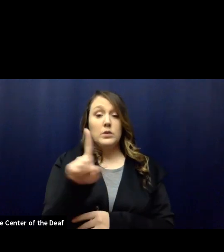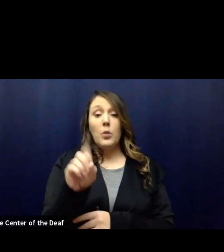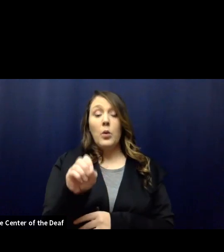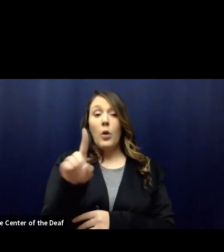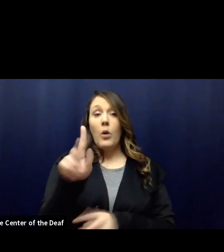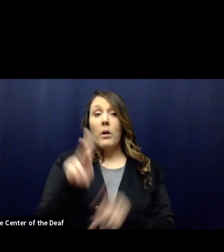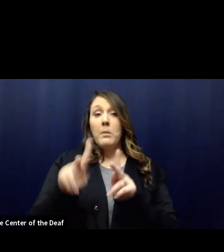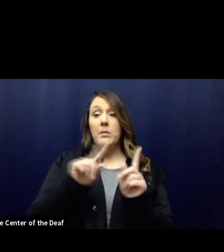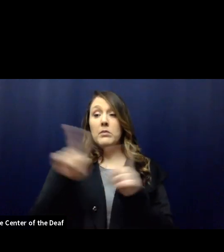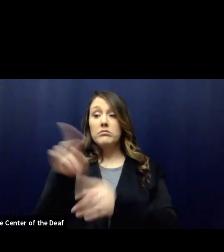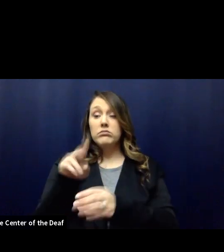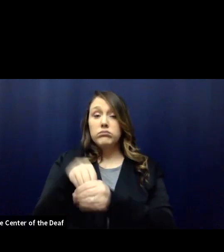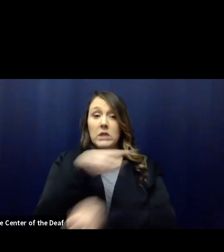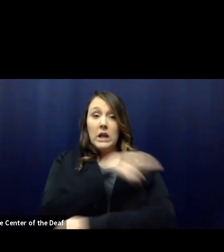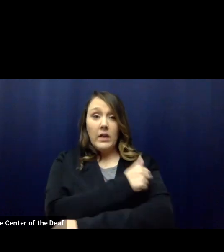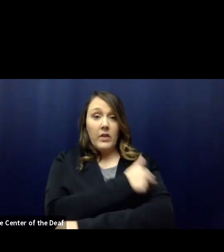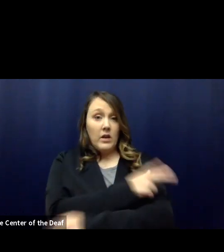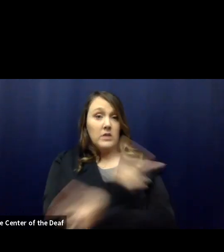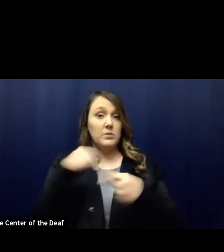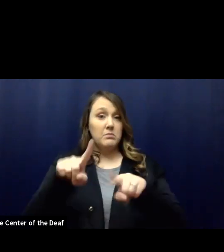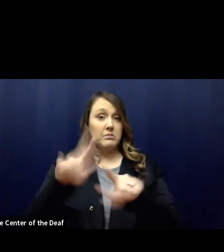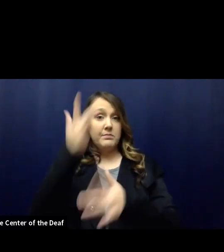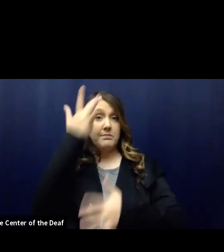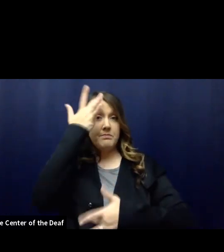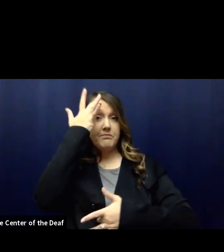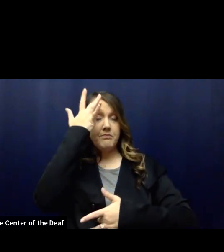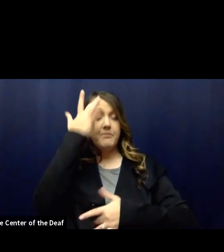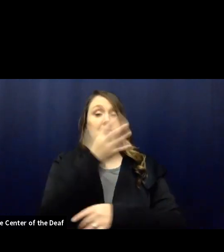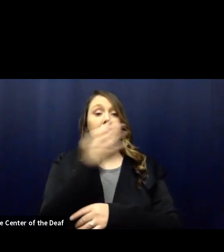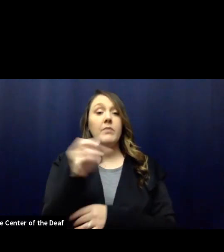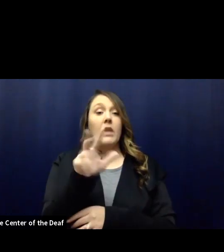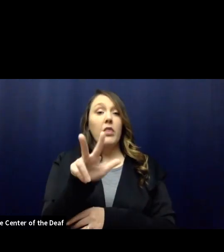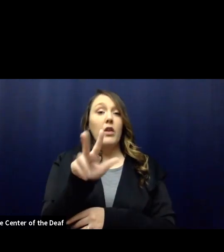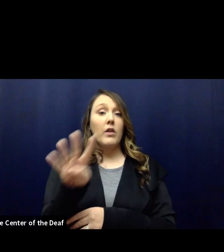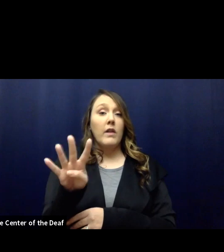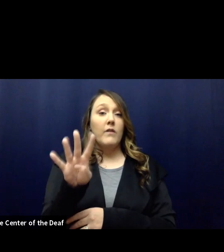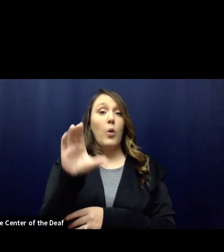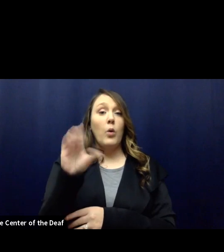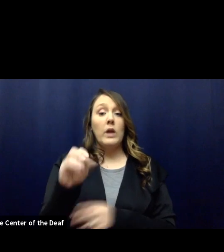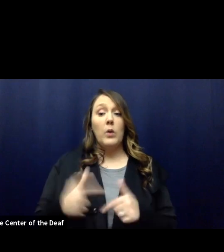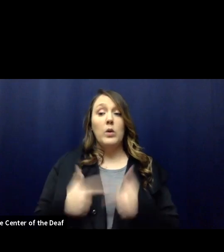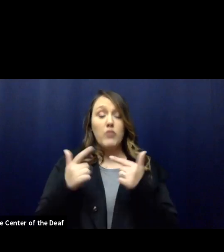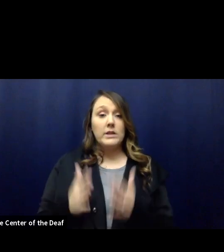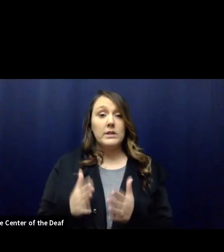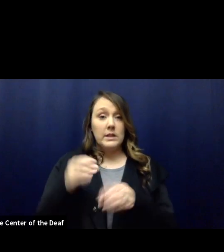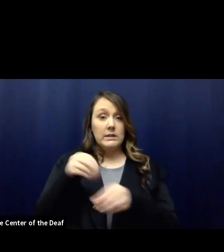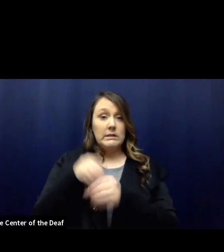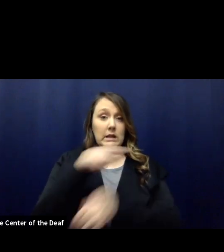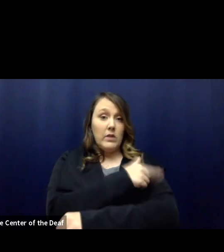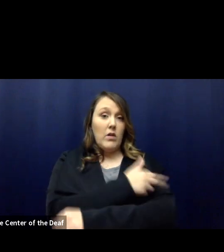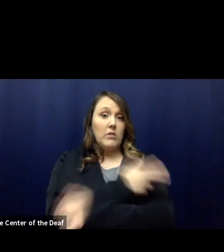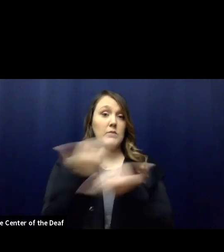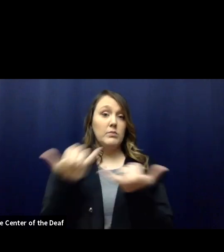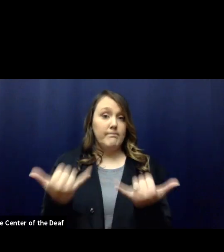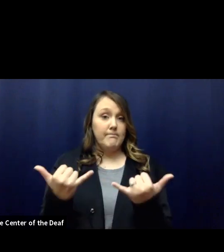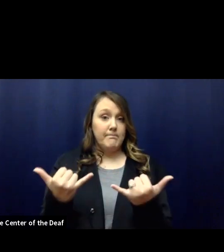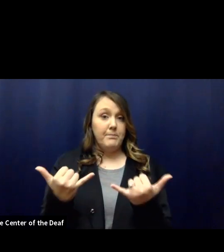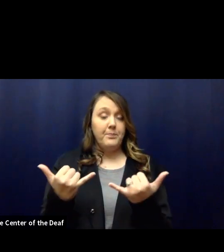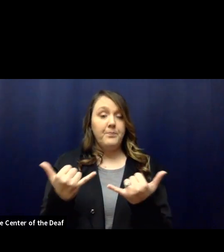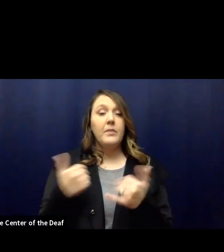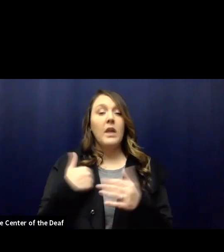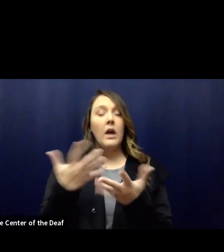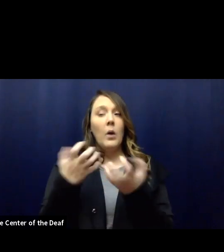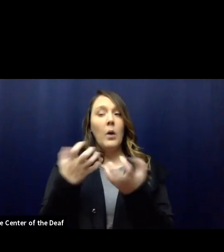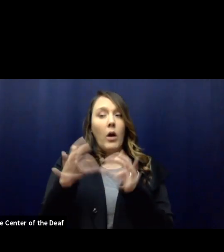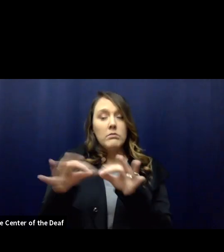have been hospitalized at some point in their illness, and 34 county residents are currently hospitalized. And I want to make a note on